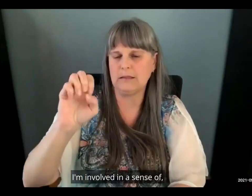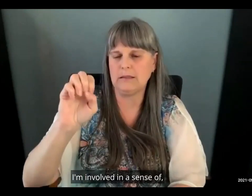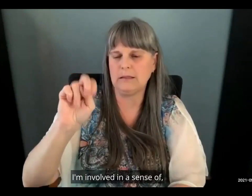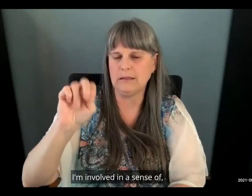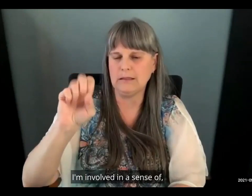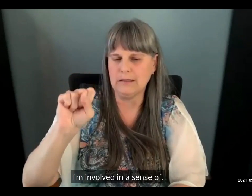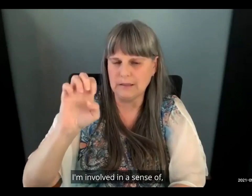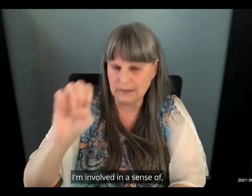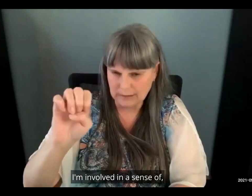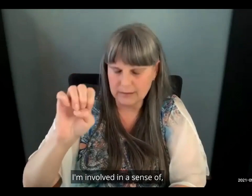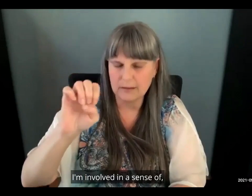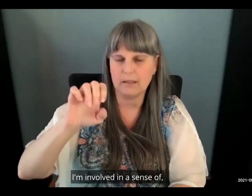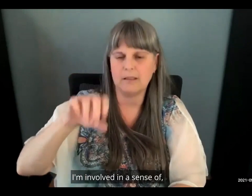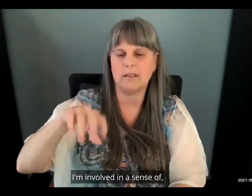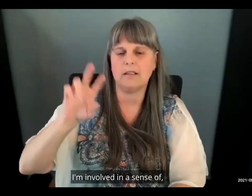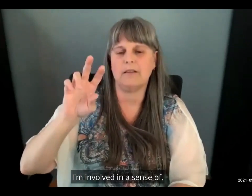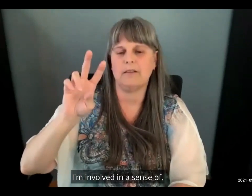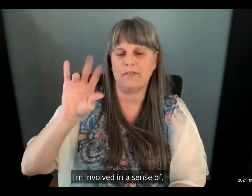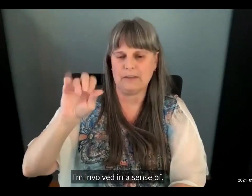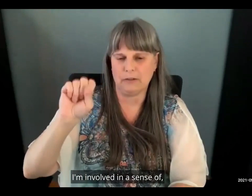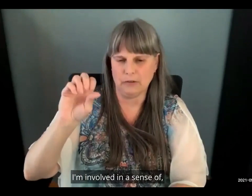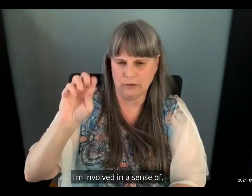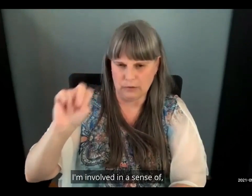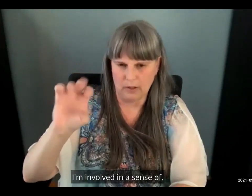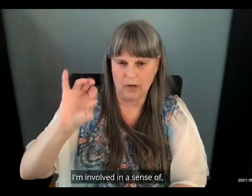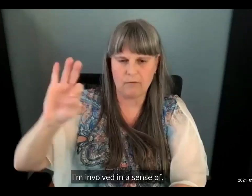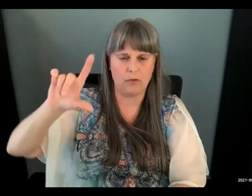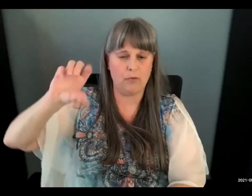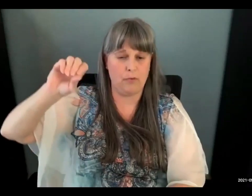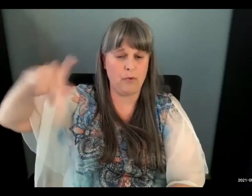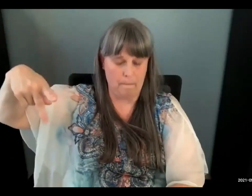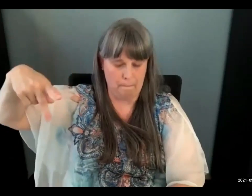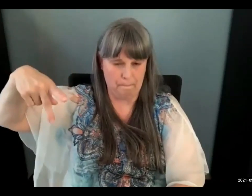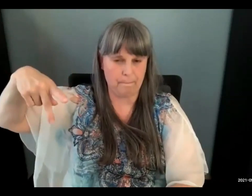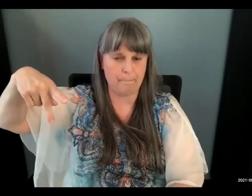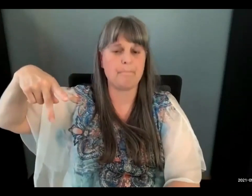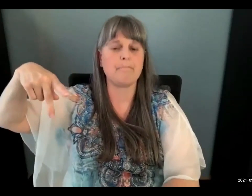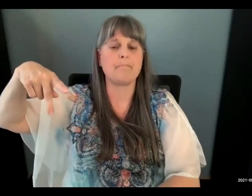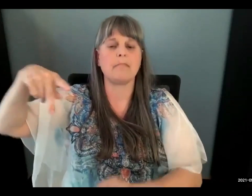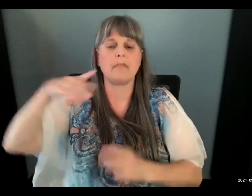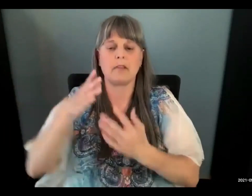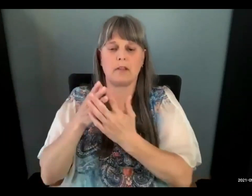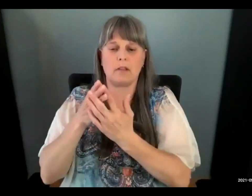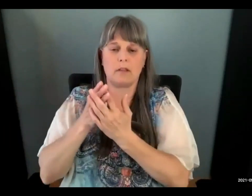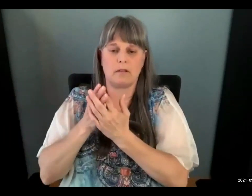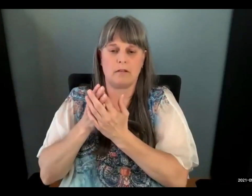I'm involved in a sense of,